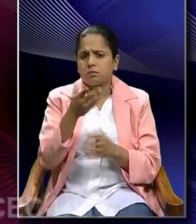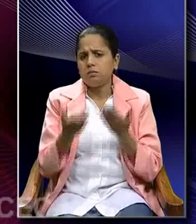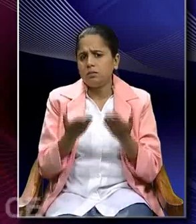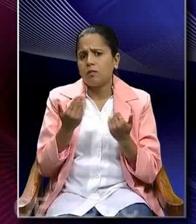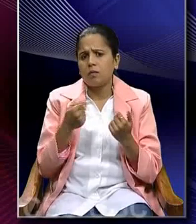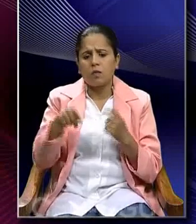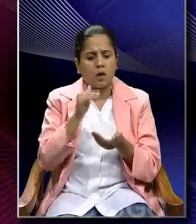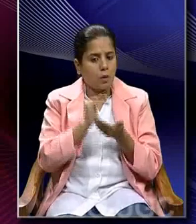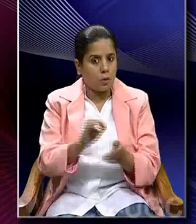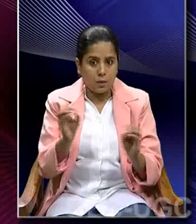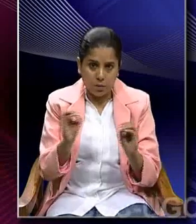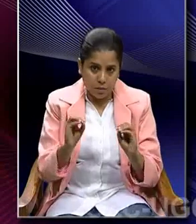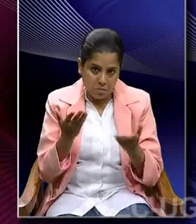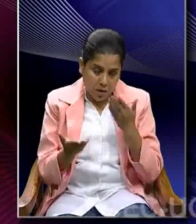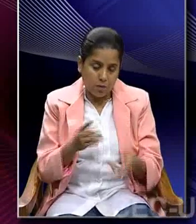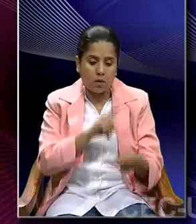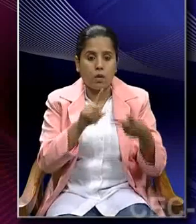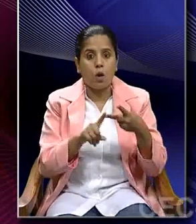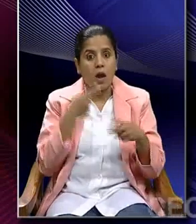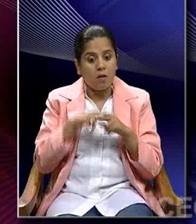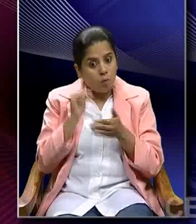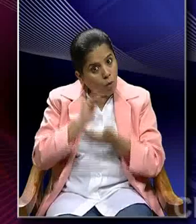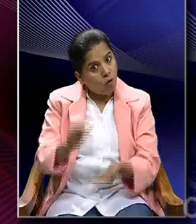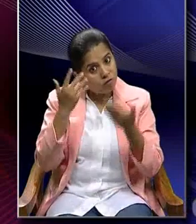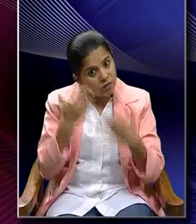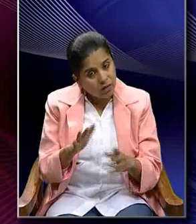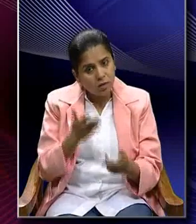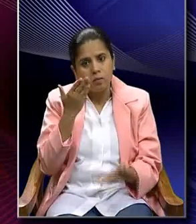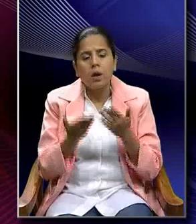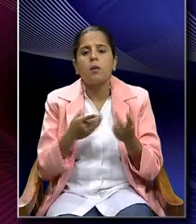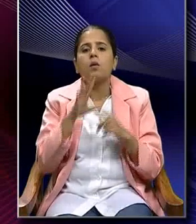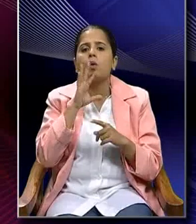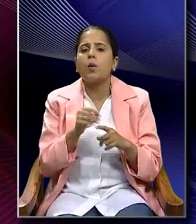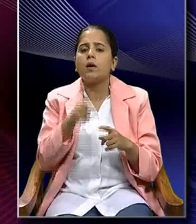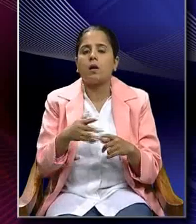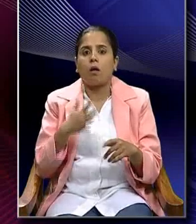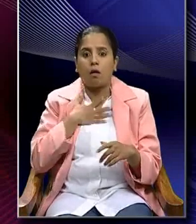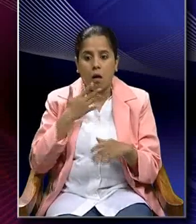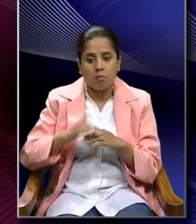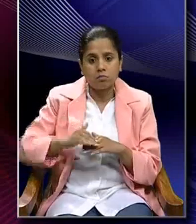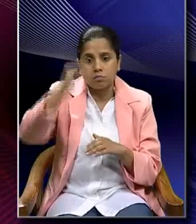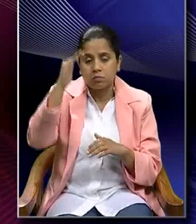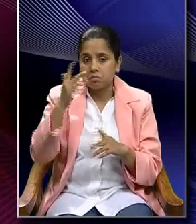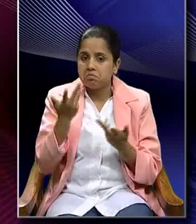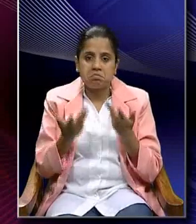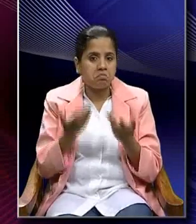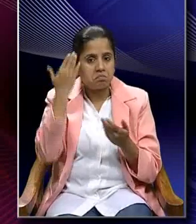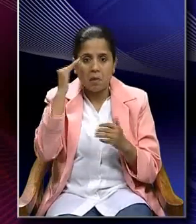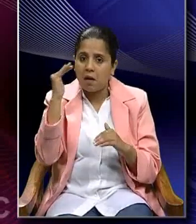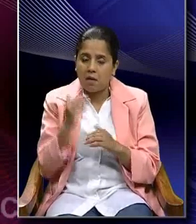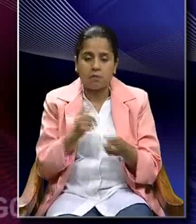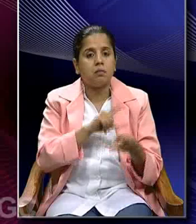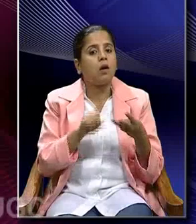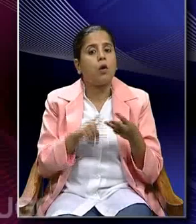not being born. Number two, once being born, chances of actually surviving being less. Then when you go to